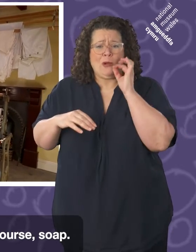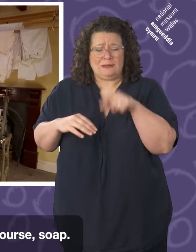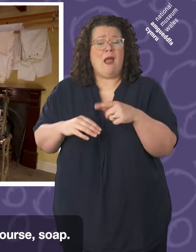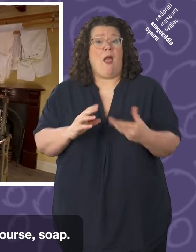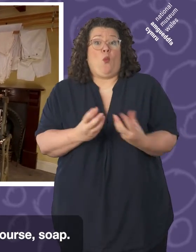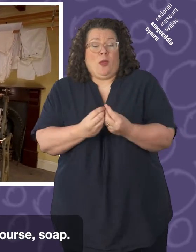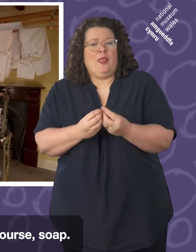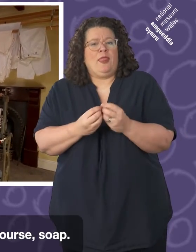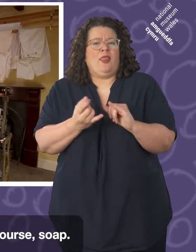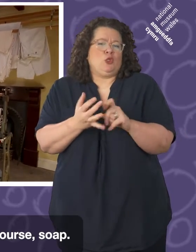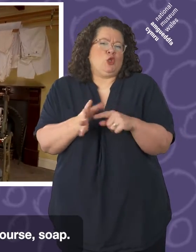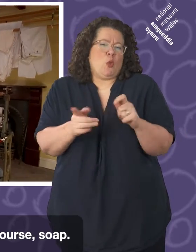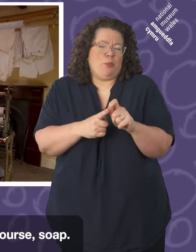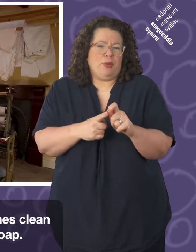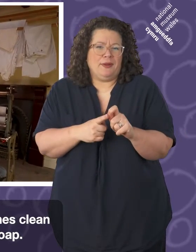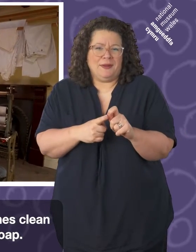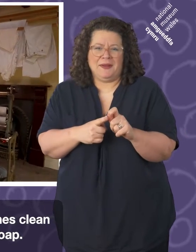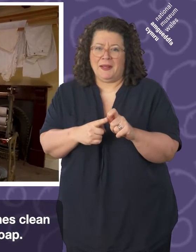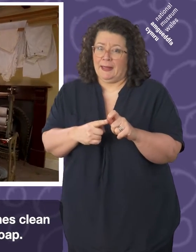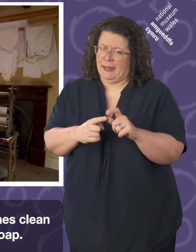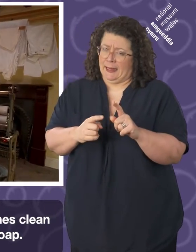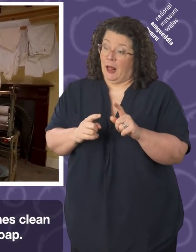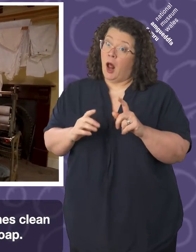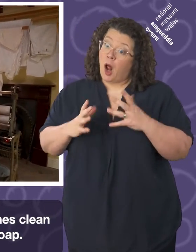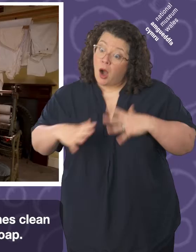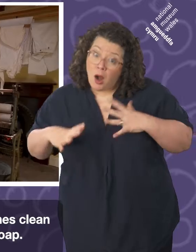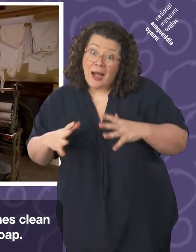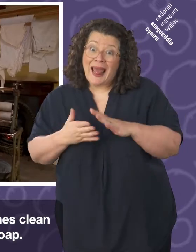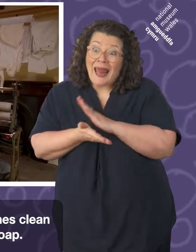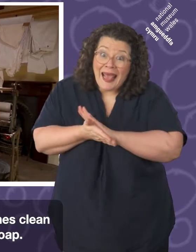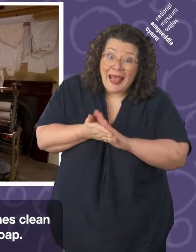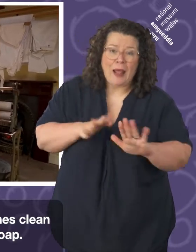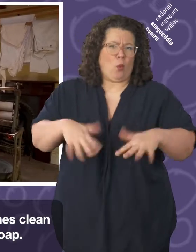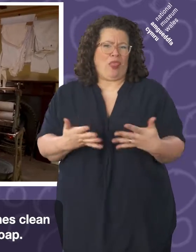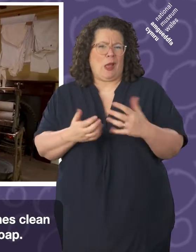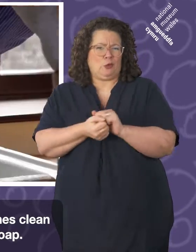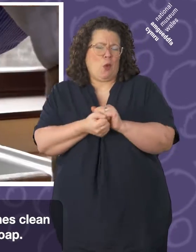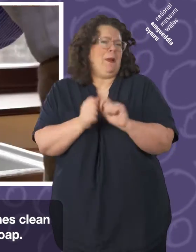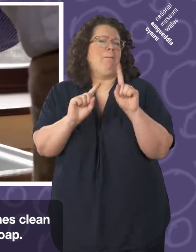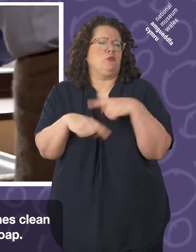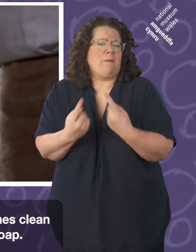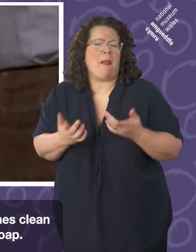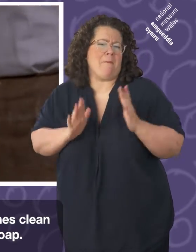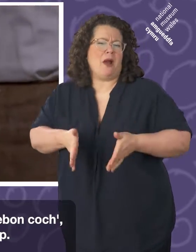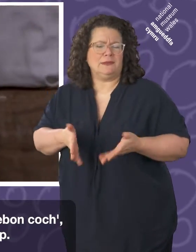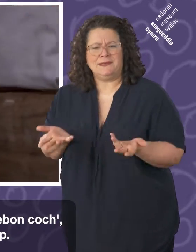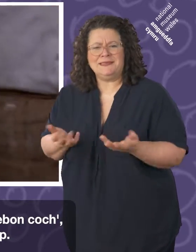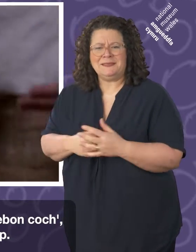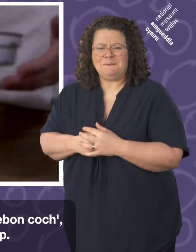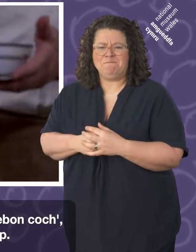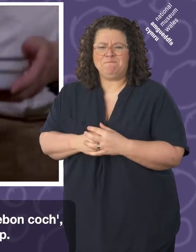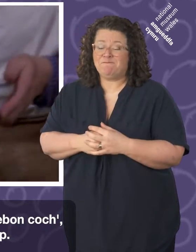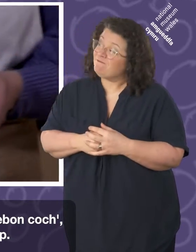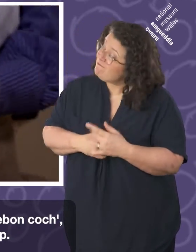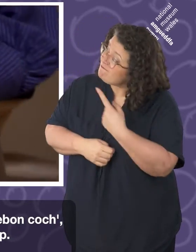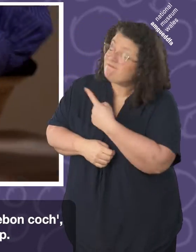and of course soap. Can't get the clothes clean without the soap. And here